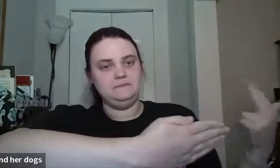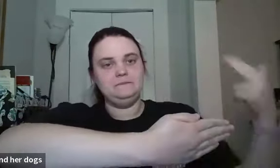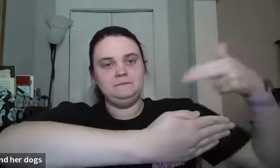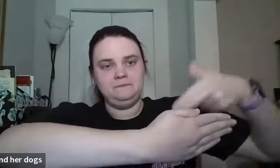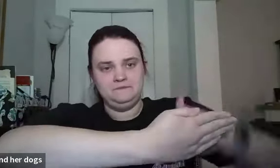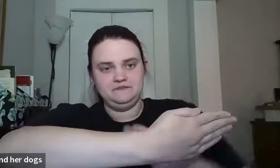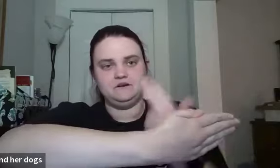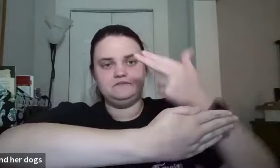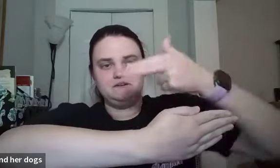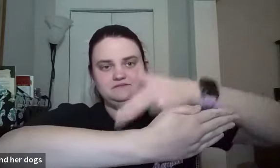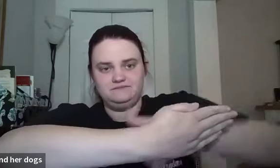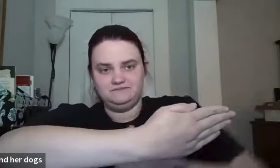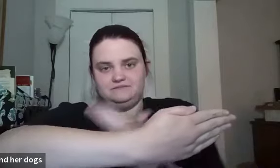Dolphin. Dolphin.